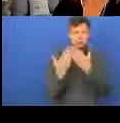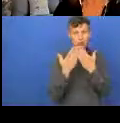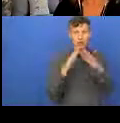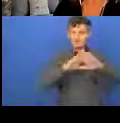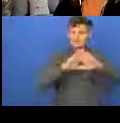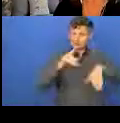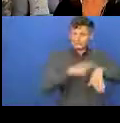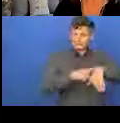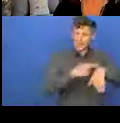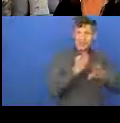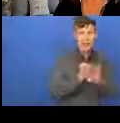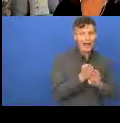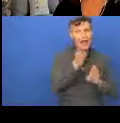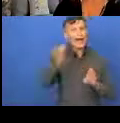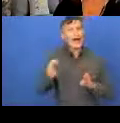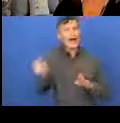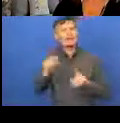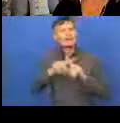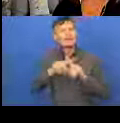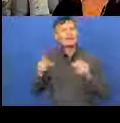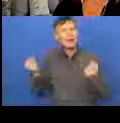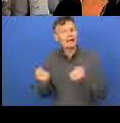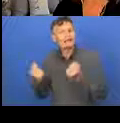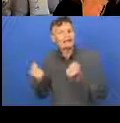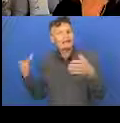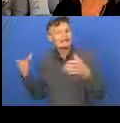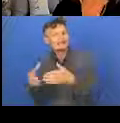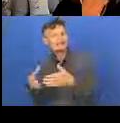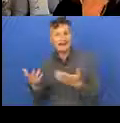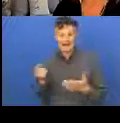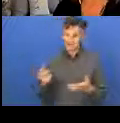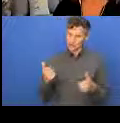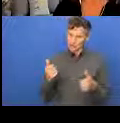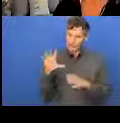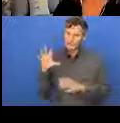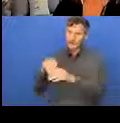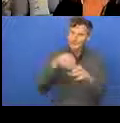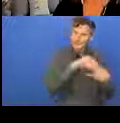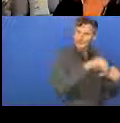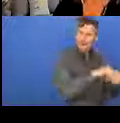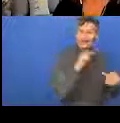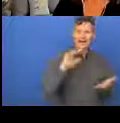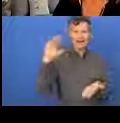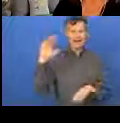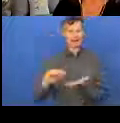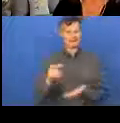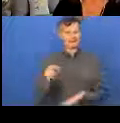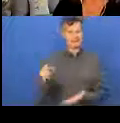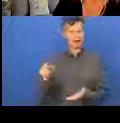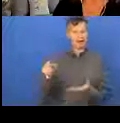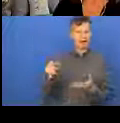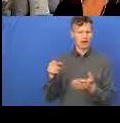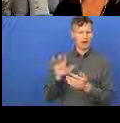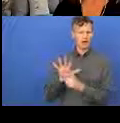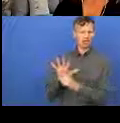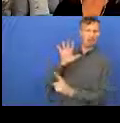as active members of the school community, it reduces stigma, increases awareness of violence and bullying, and the levels of overall peer